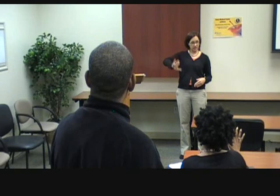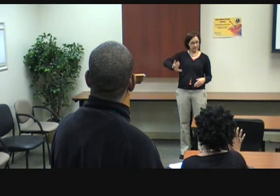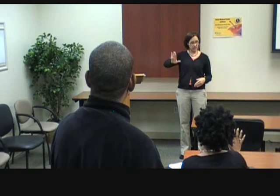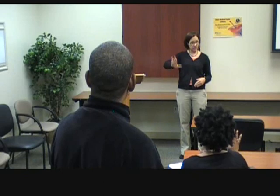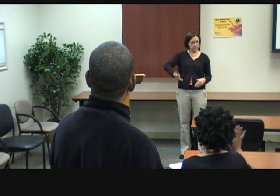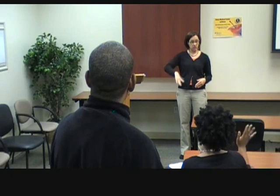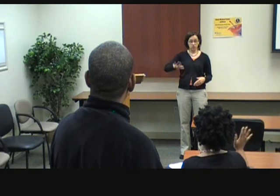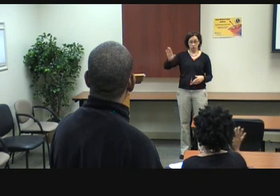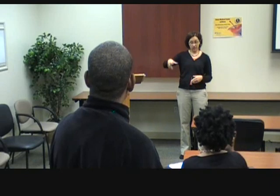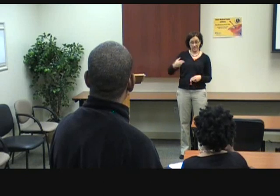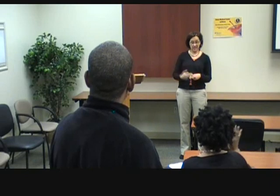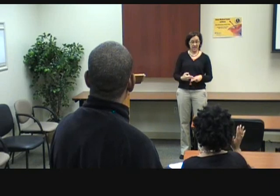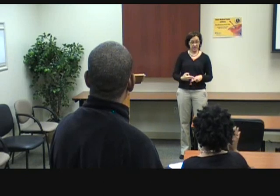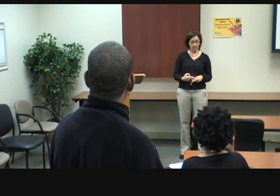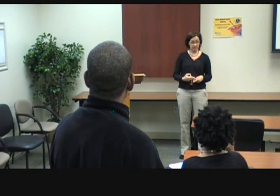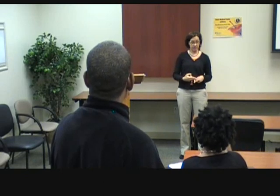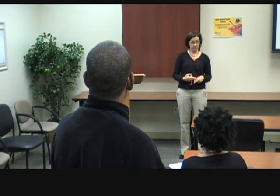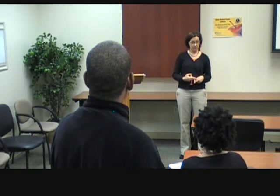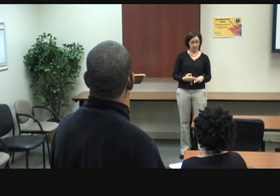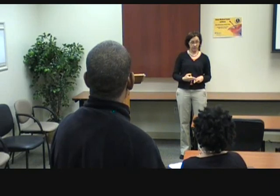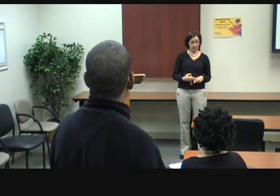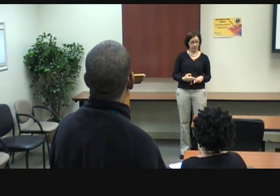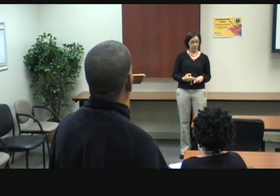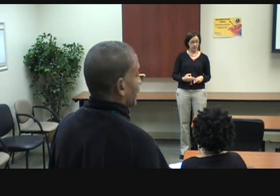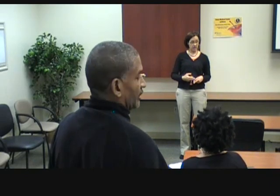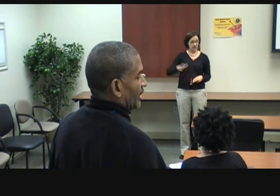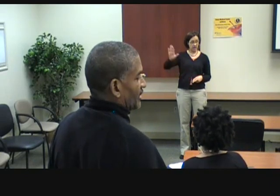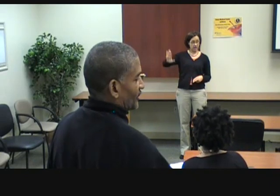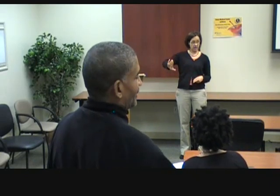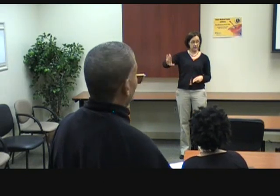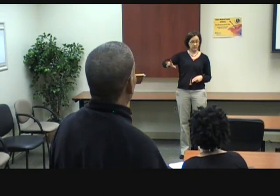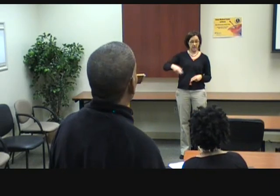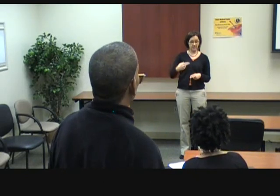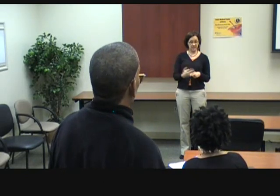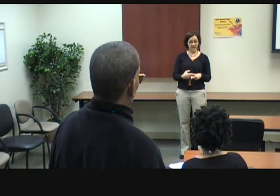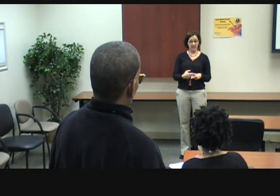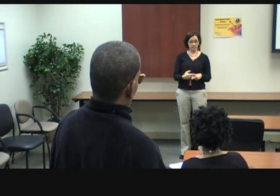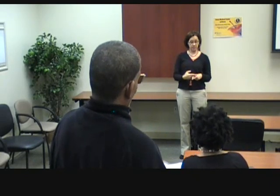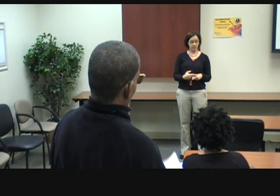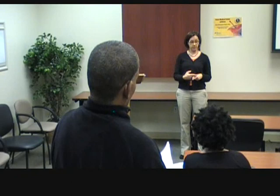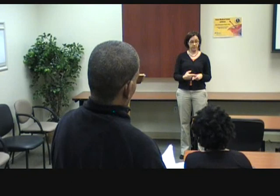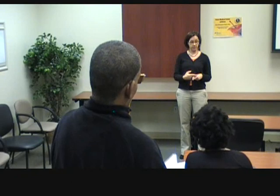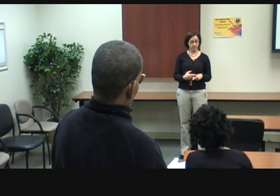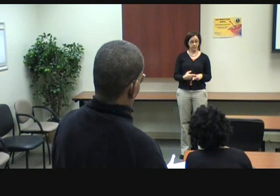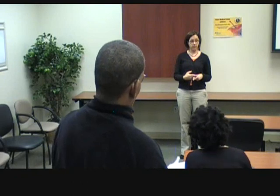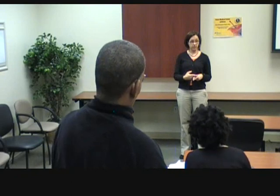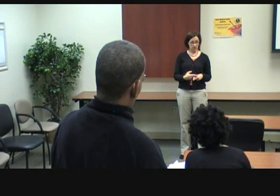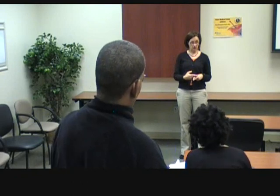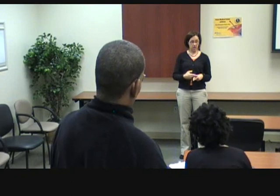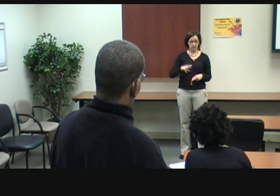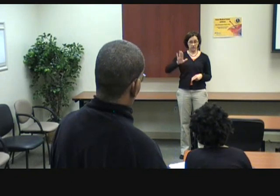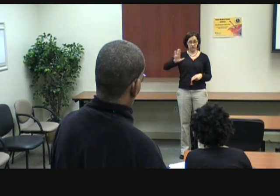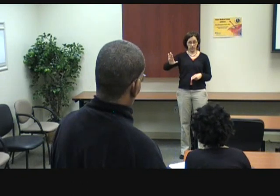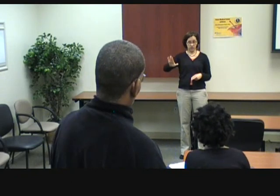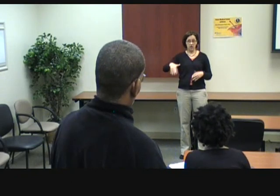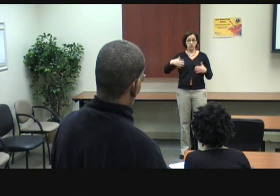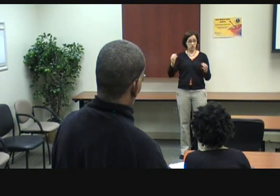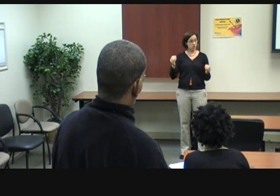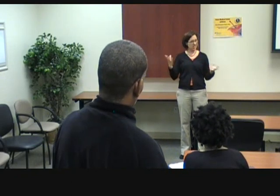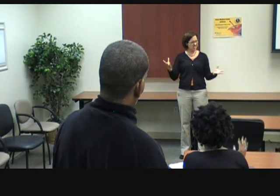his. So his name. Yeah, his name. Yeah, his, because you're going to